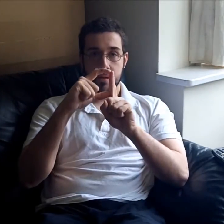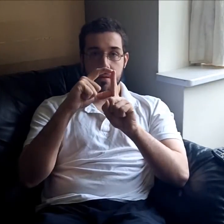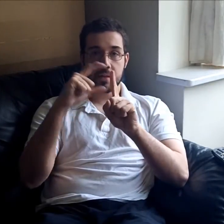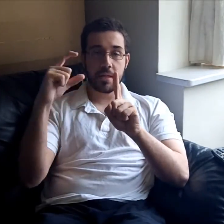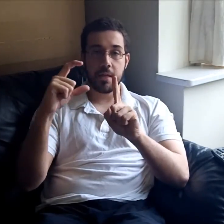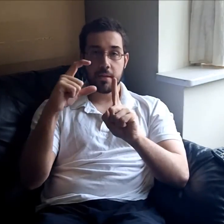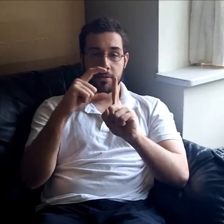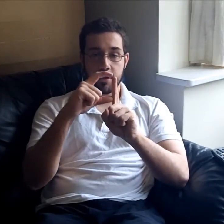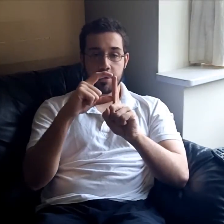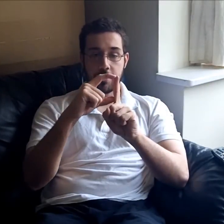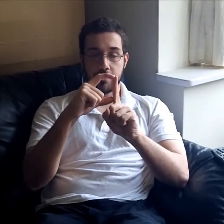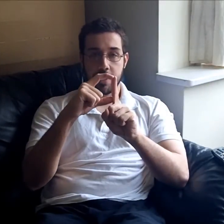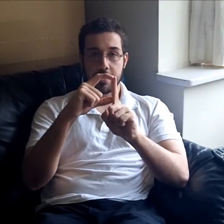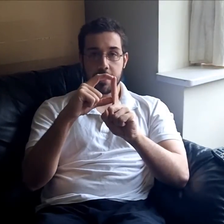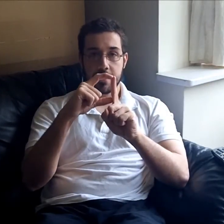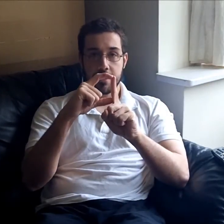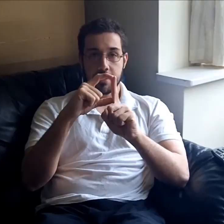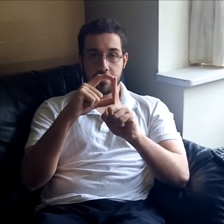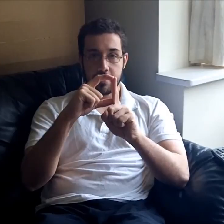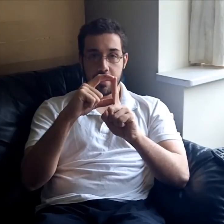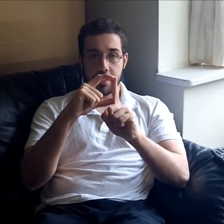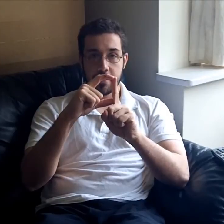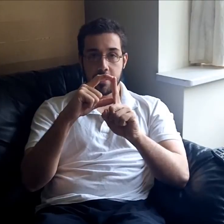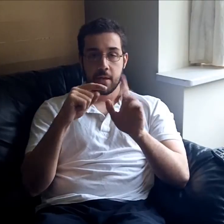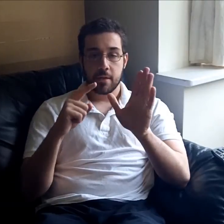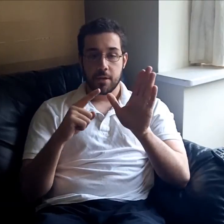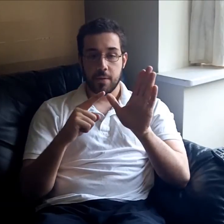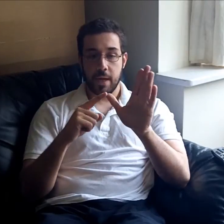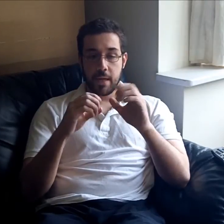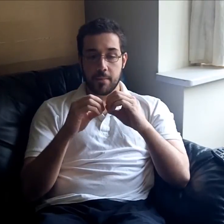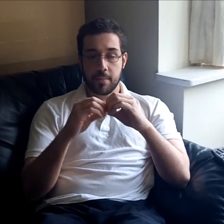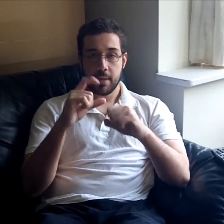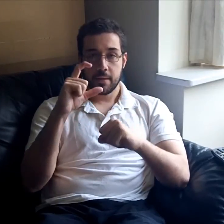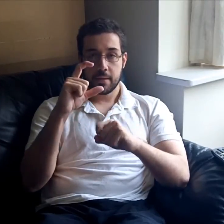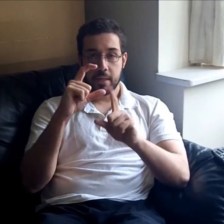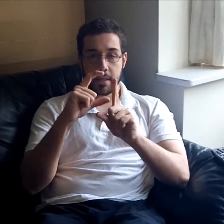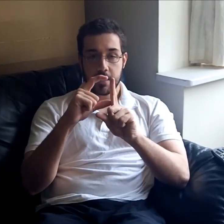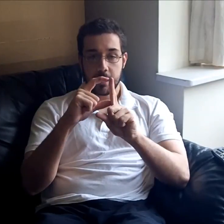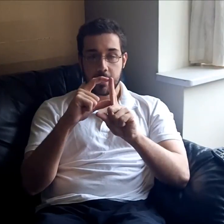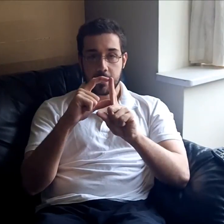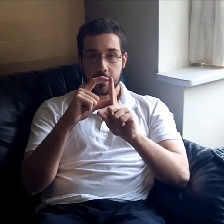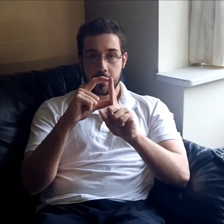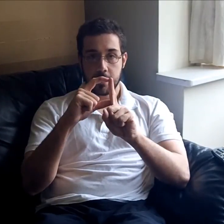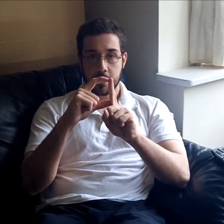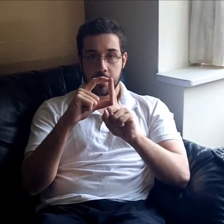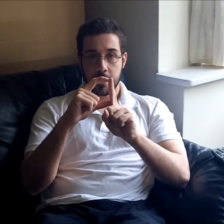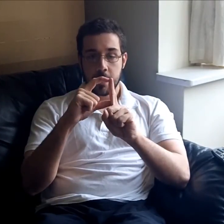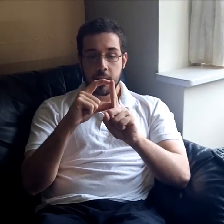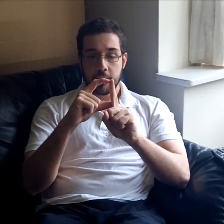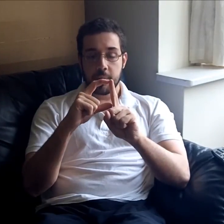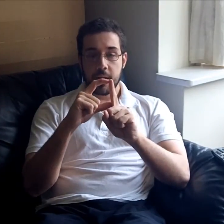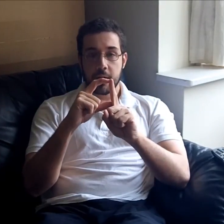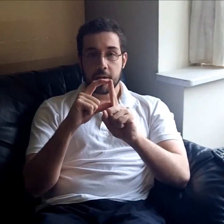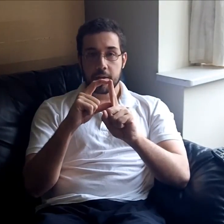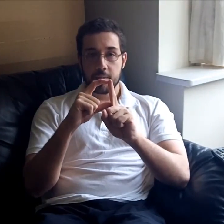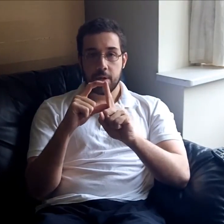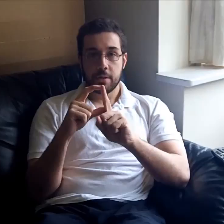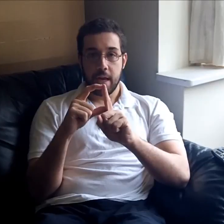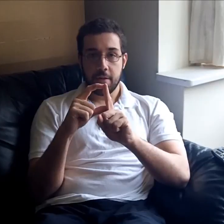the C literally just presses against it, D. So A, B, C, D. From there, guys, we go to F.